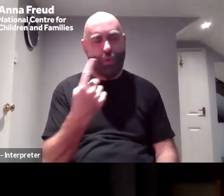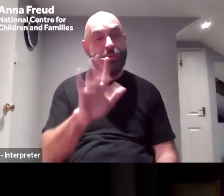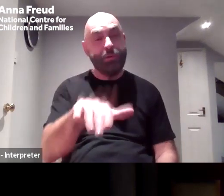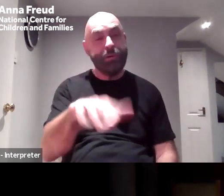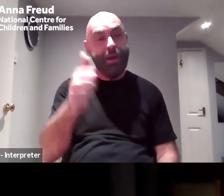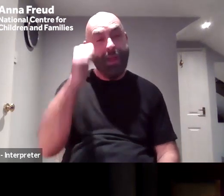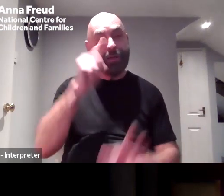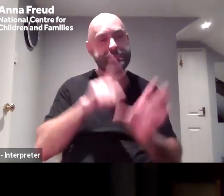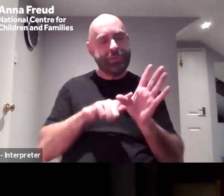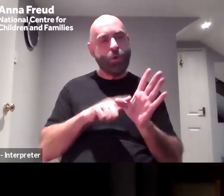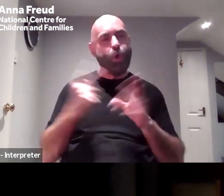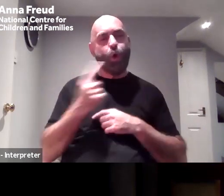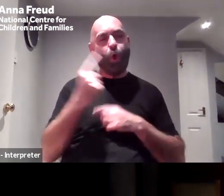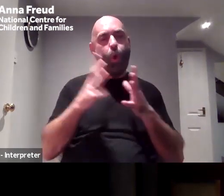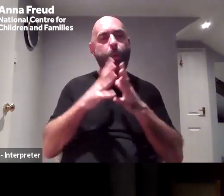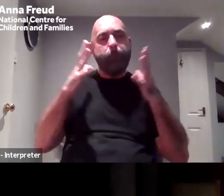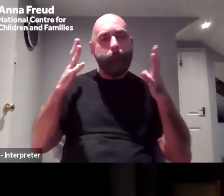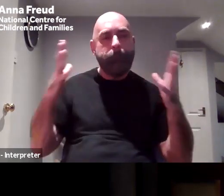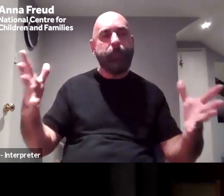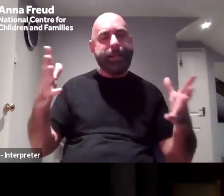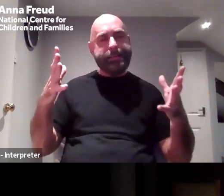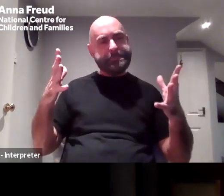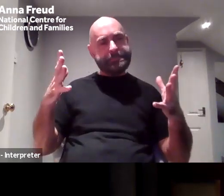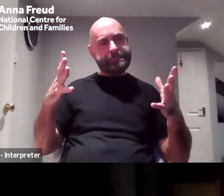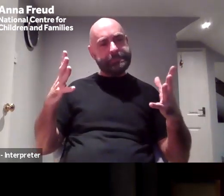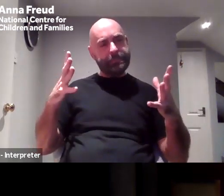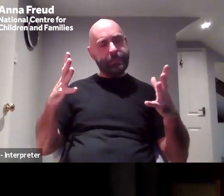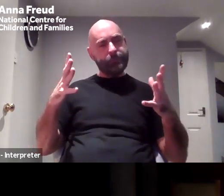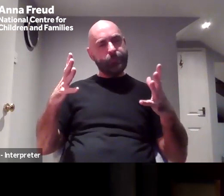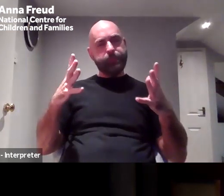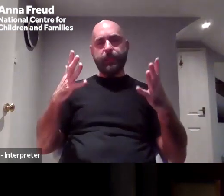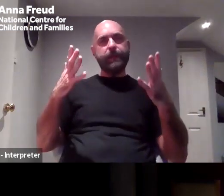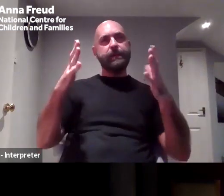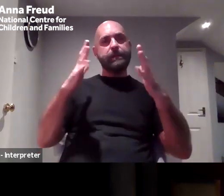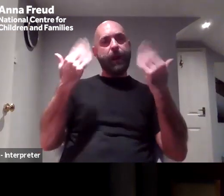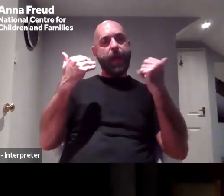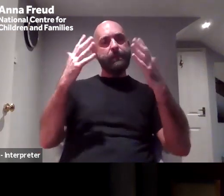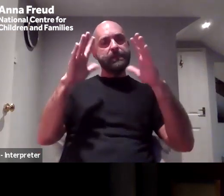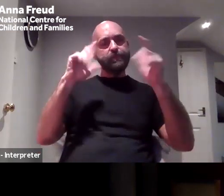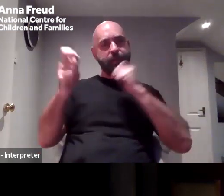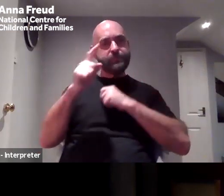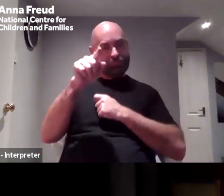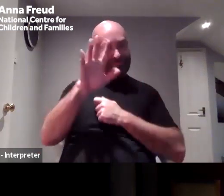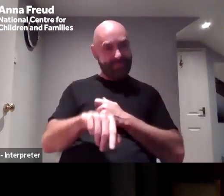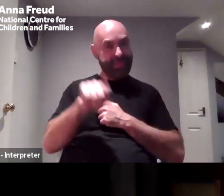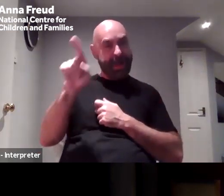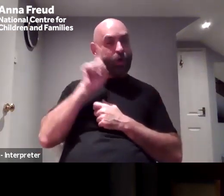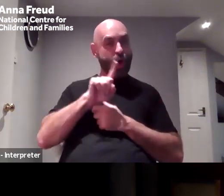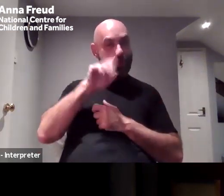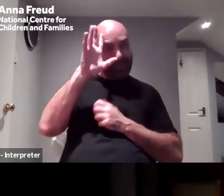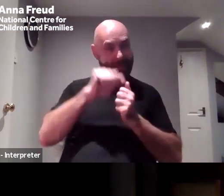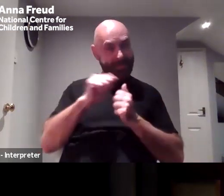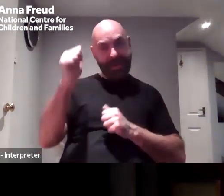year made the biggest contribution to consciousness on climate change globally? And how old was she?